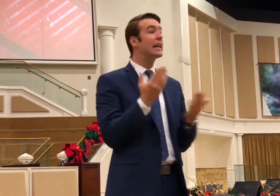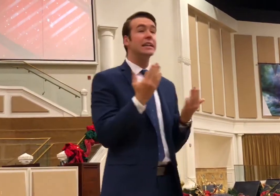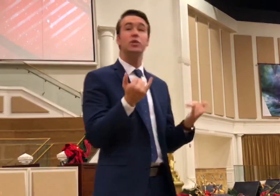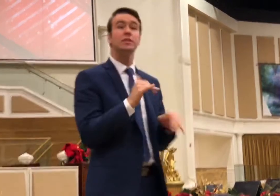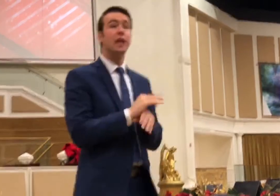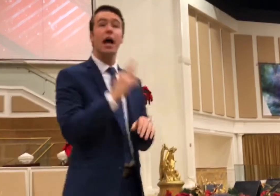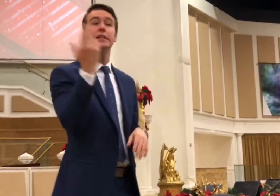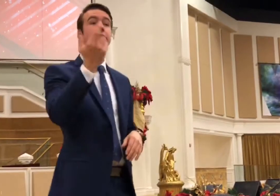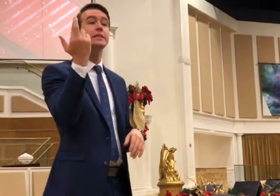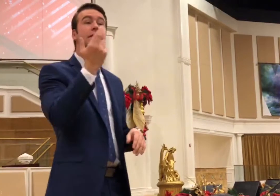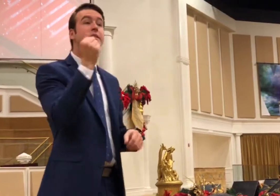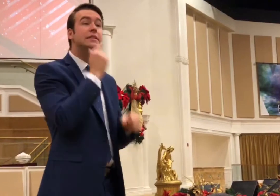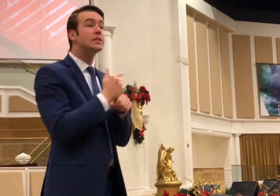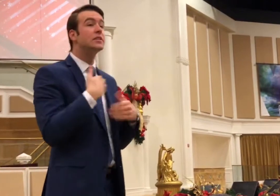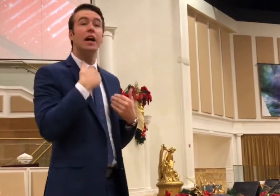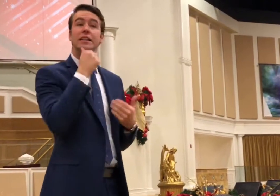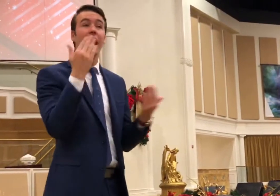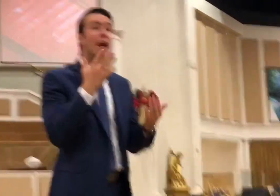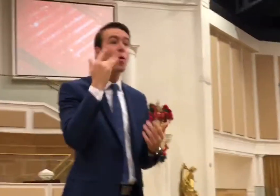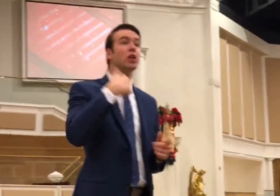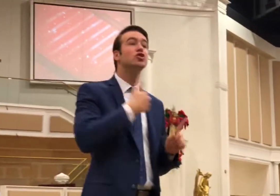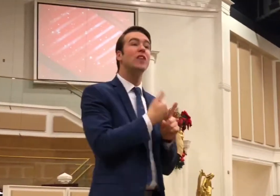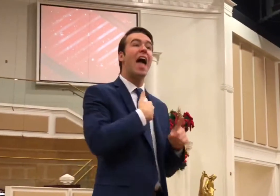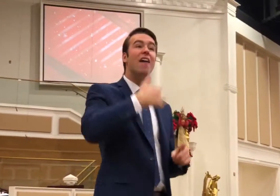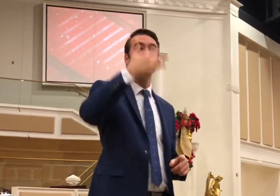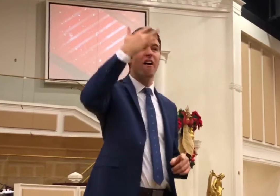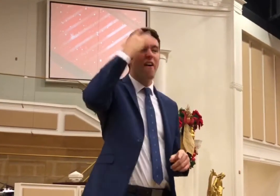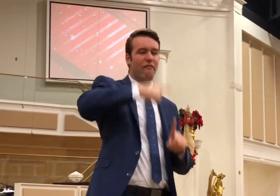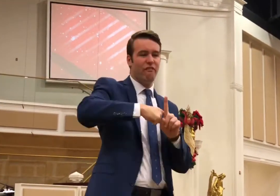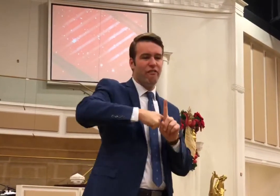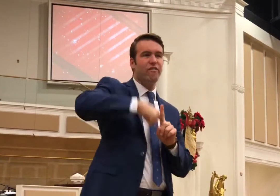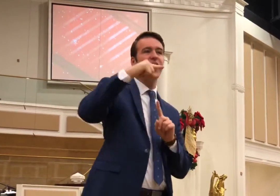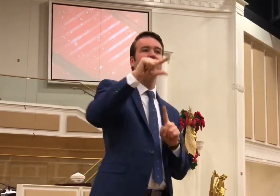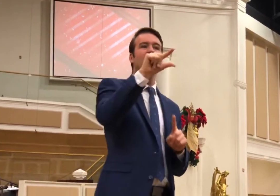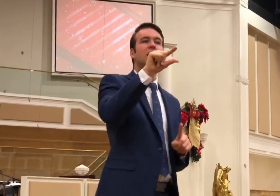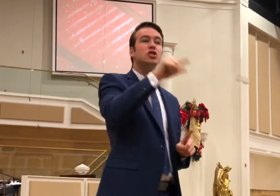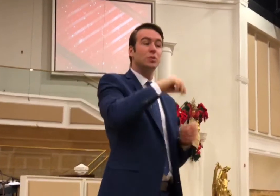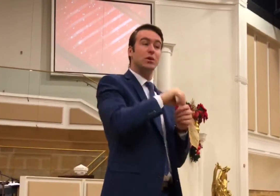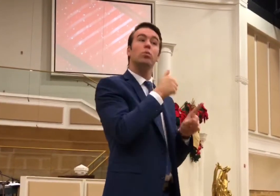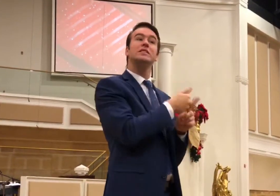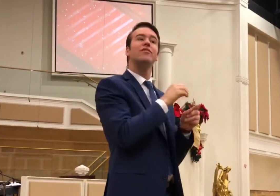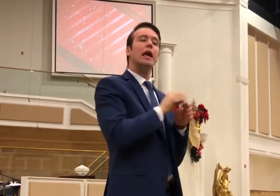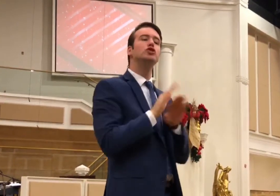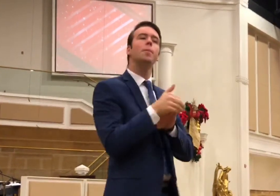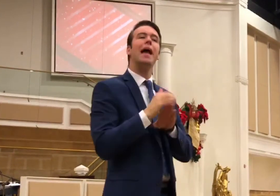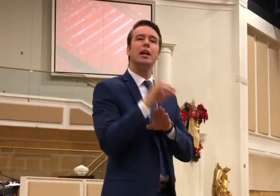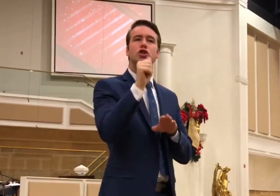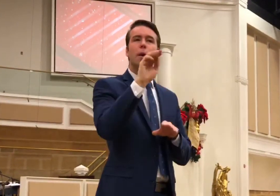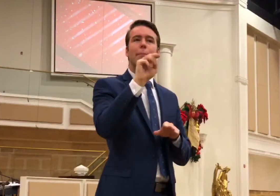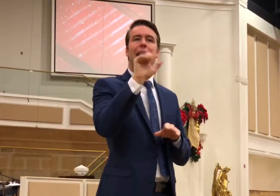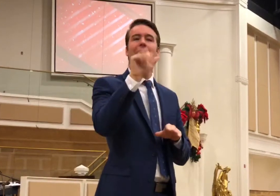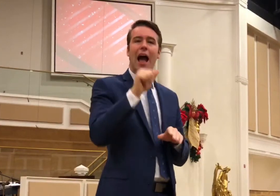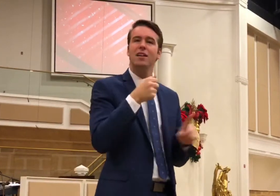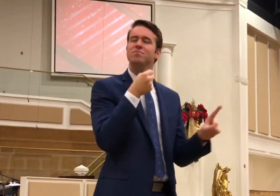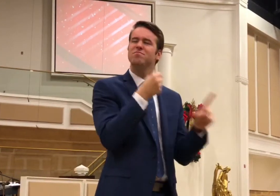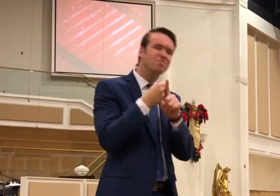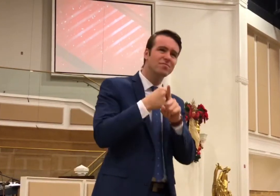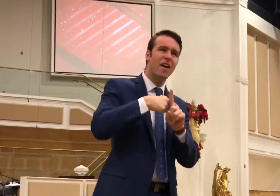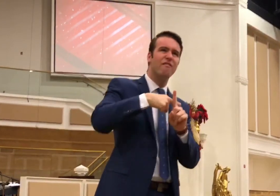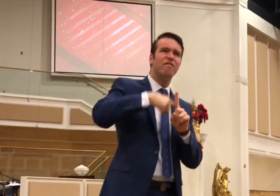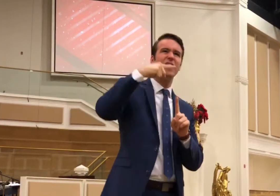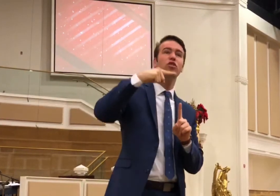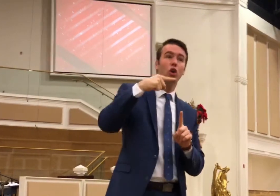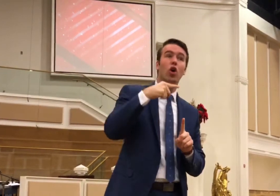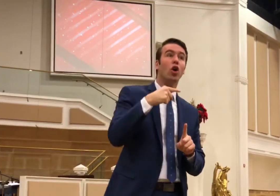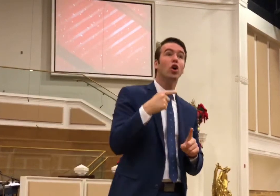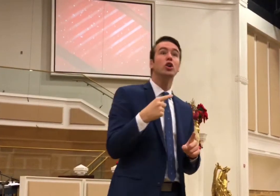because she has dengue fever. She was in Jamaica. As you know, she is working not only with what